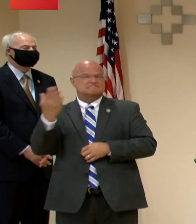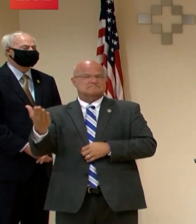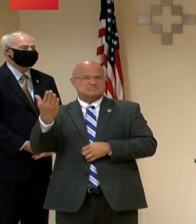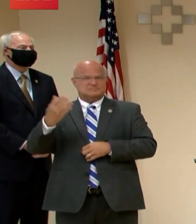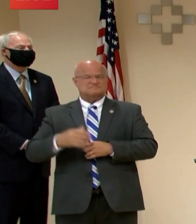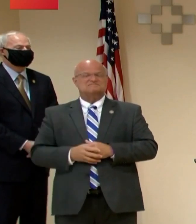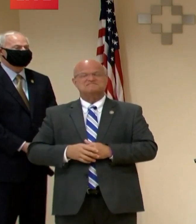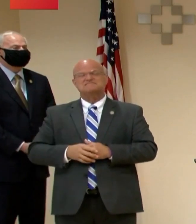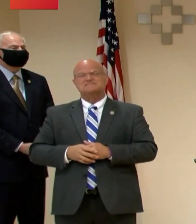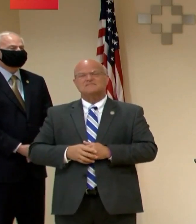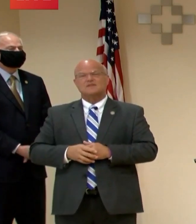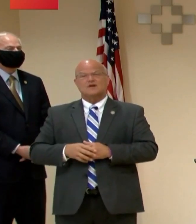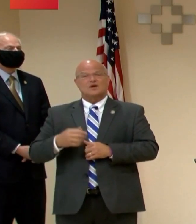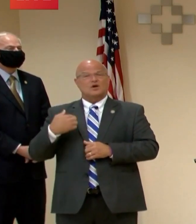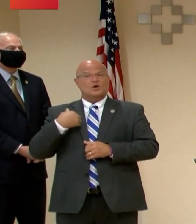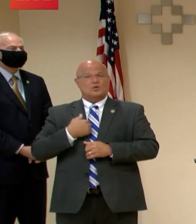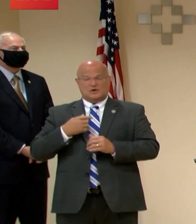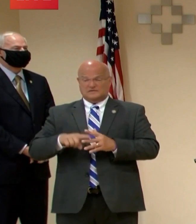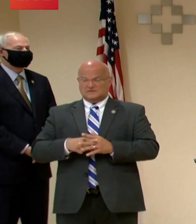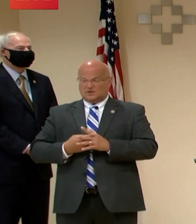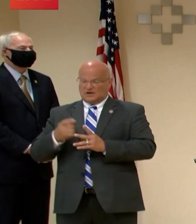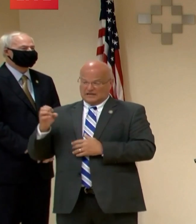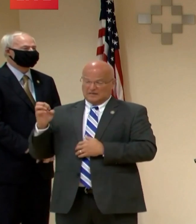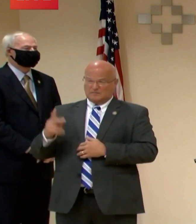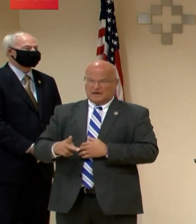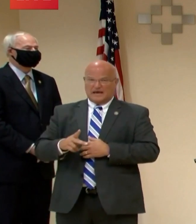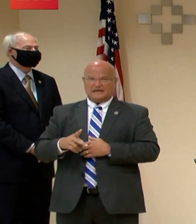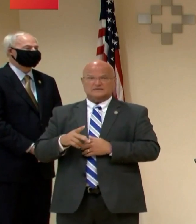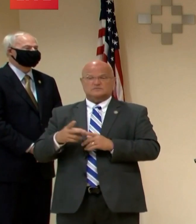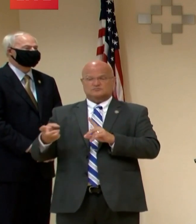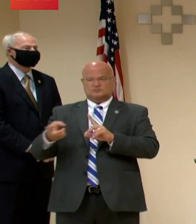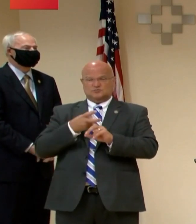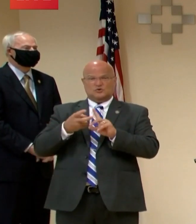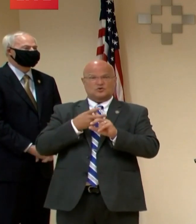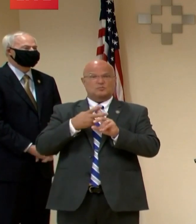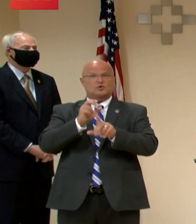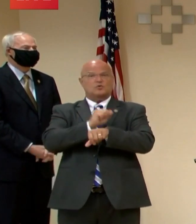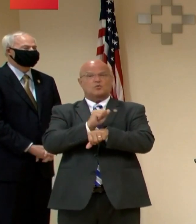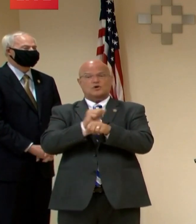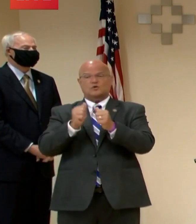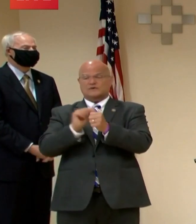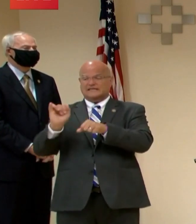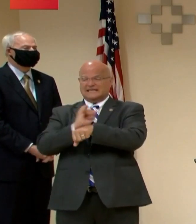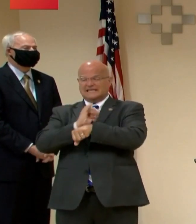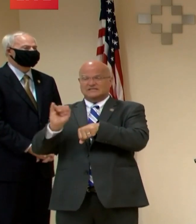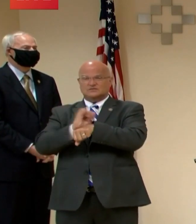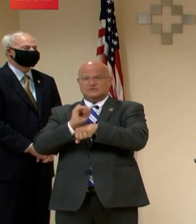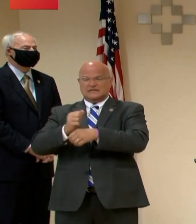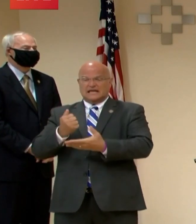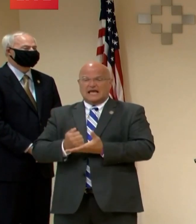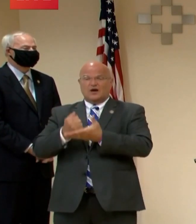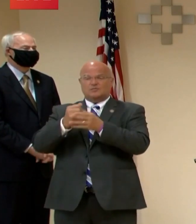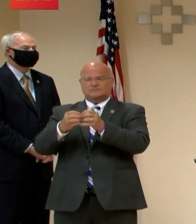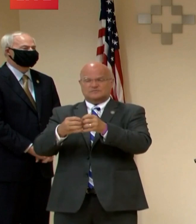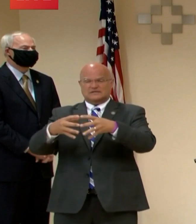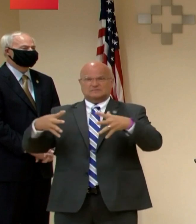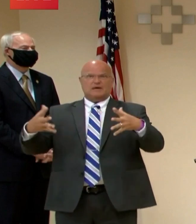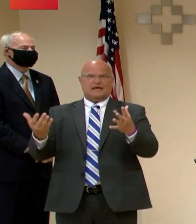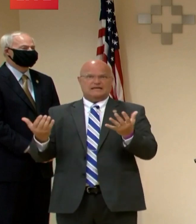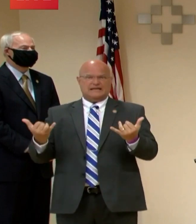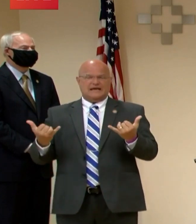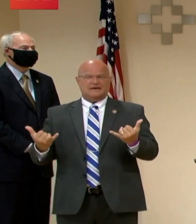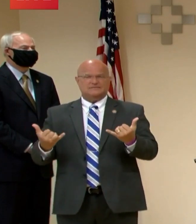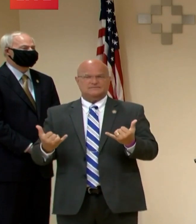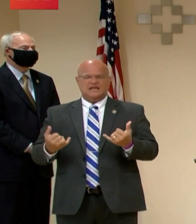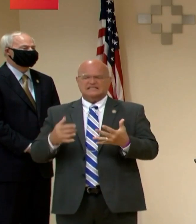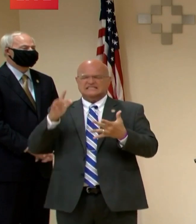governor mentioned, we've been able to start getting back to proactive recruitment and working with our industries in the state to help them expand. Just to